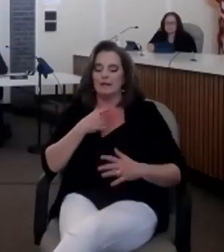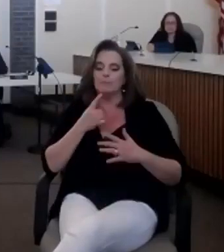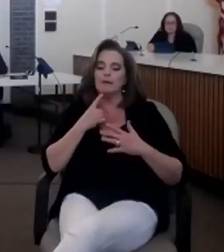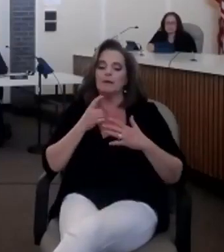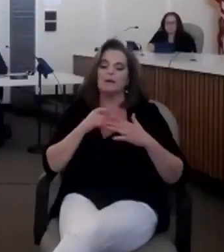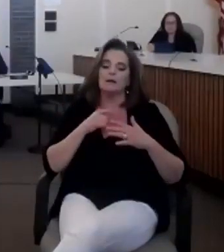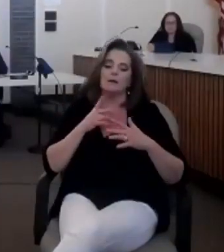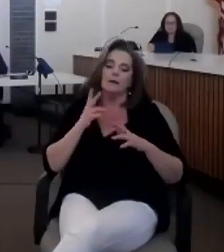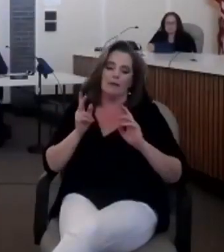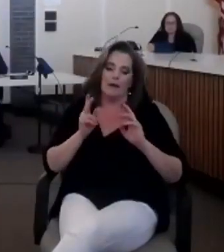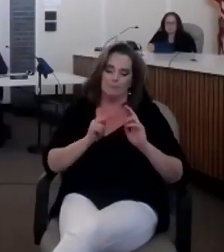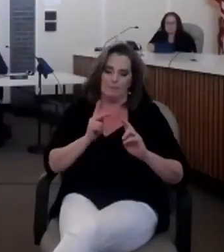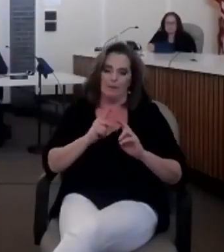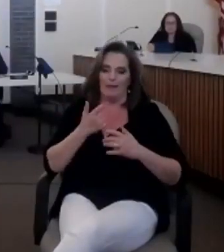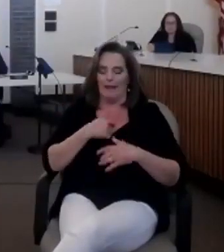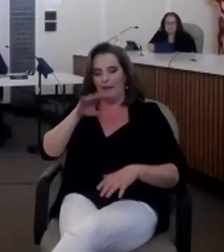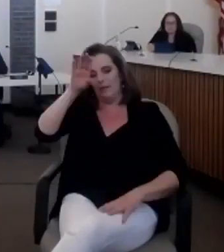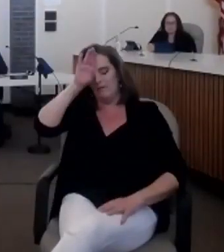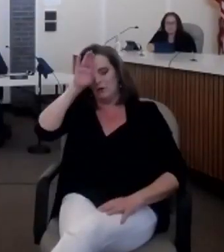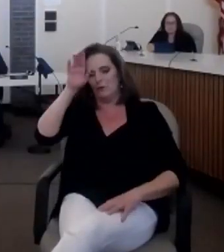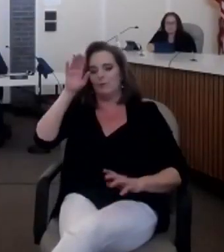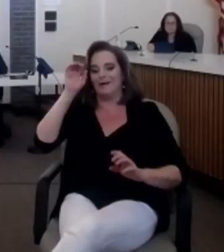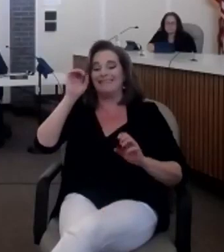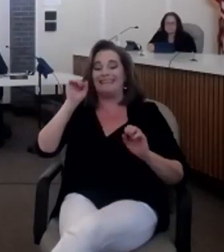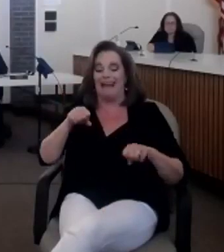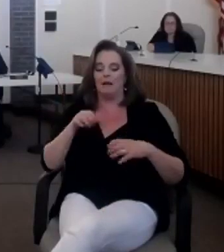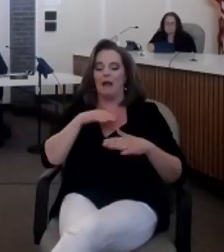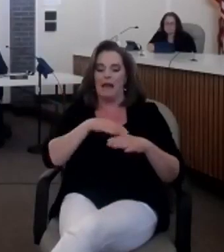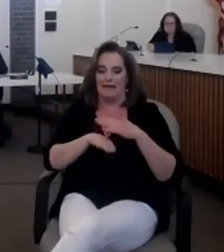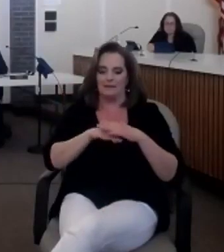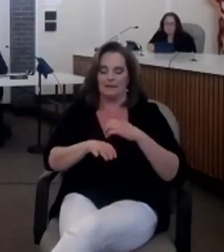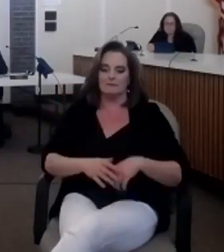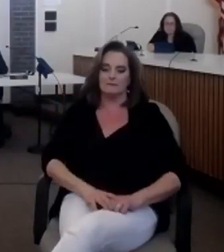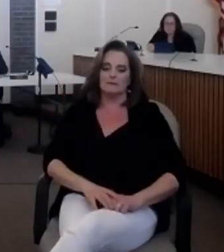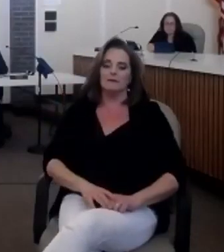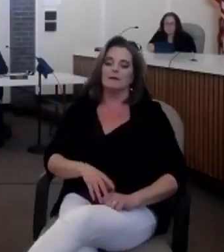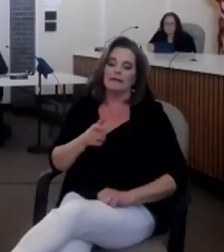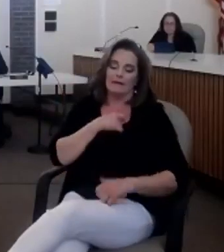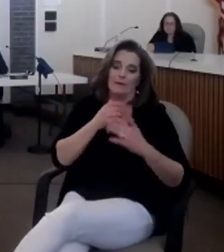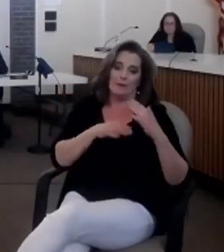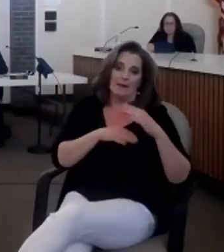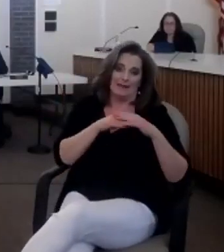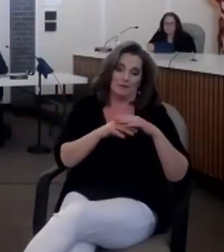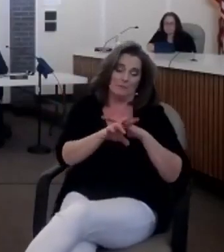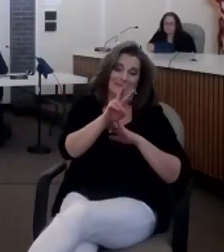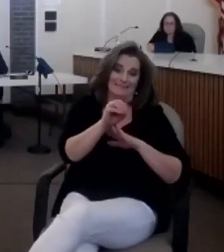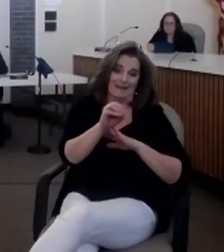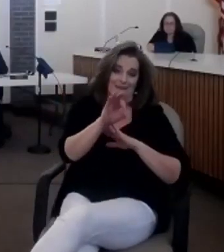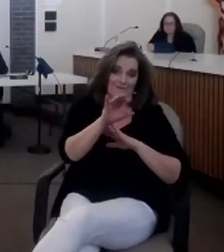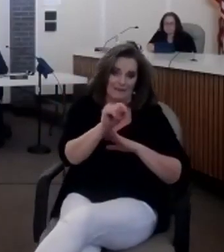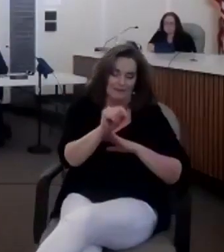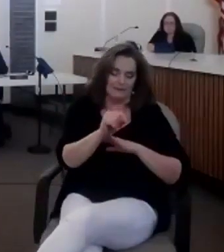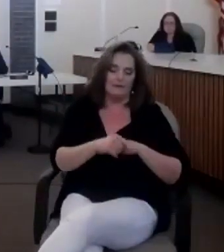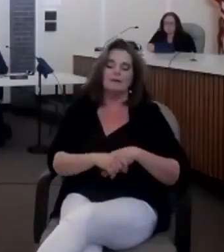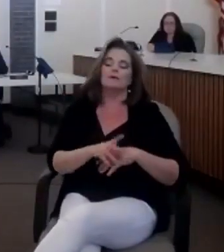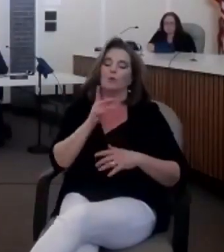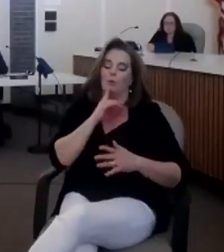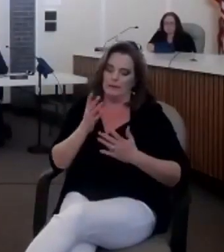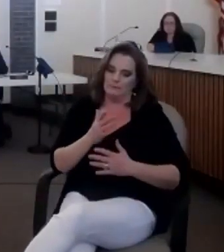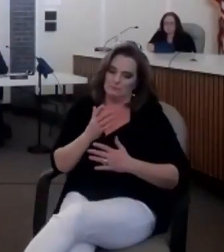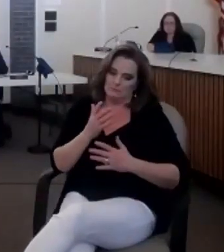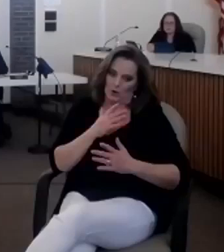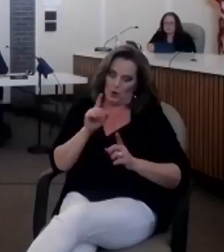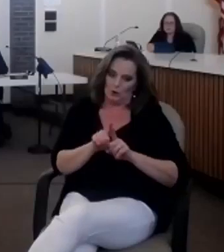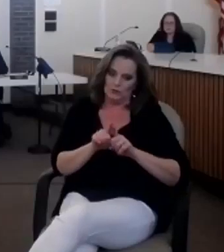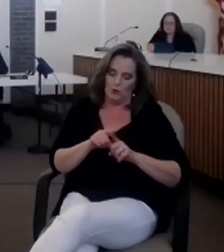existing apparatus of the fire district, given that the maximum occupied floor height is 7 feet. Be it further resolved that the